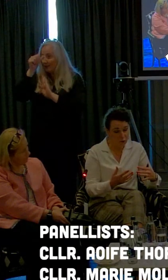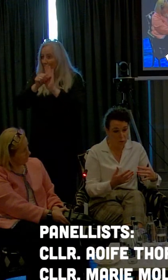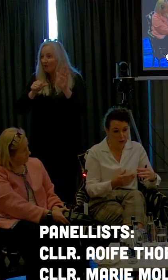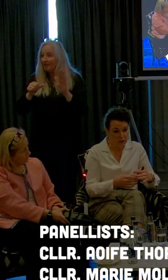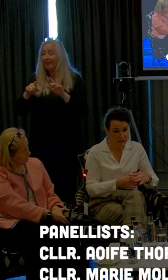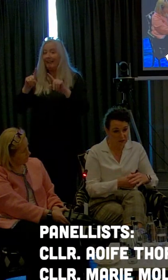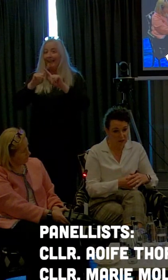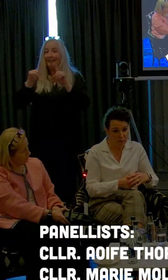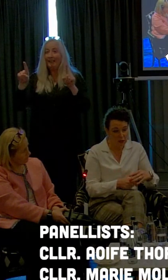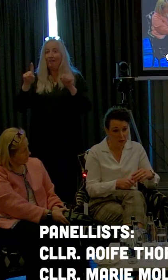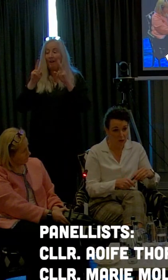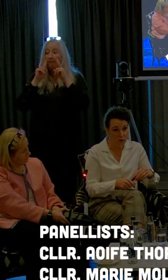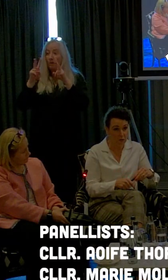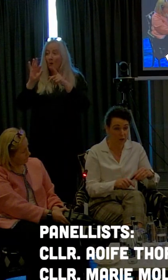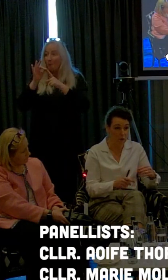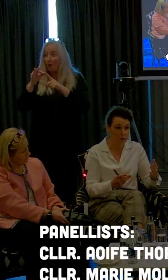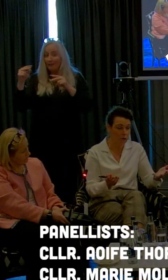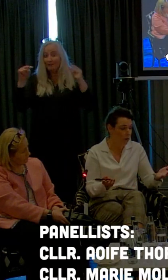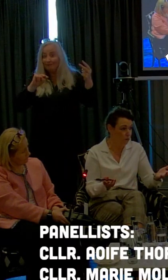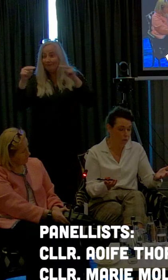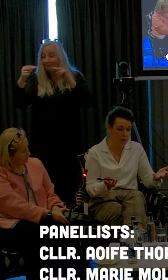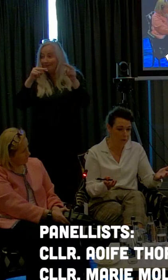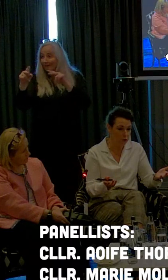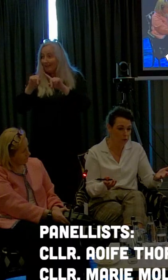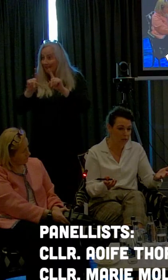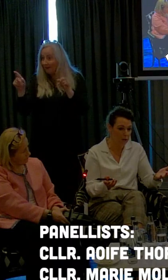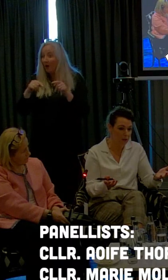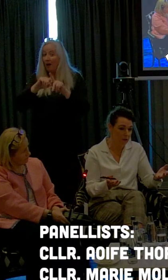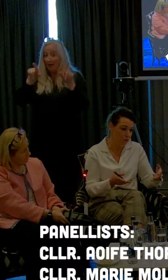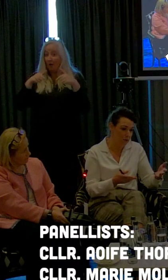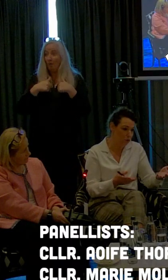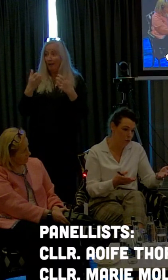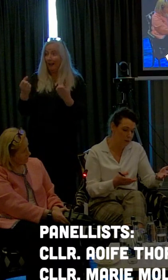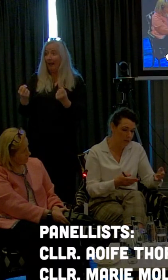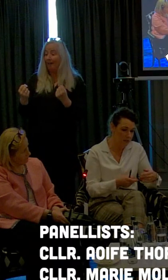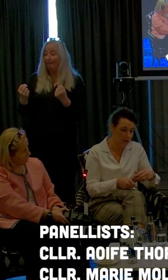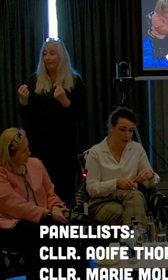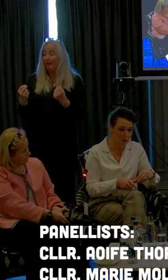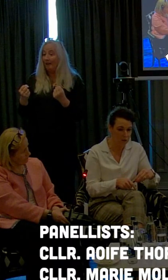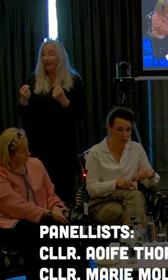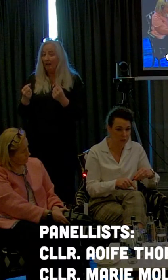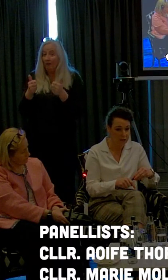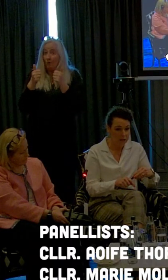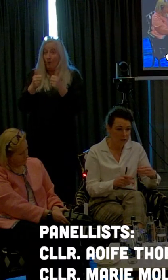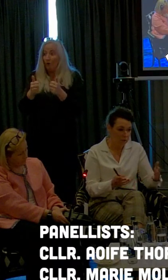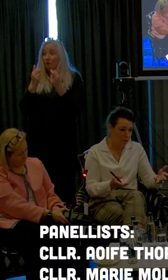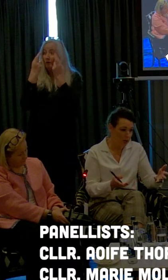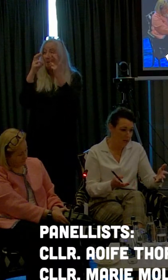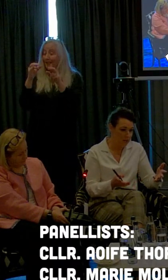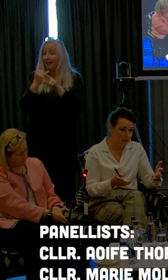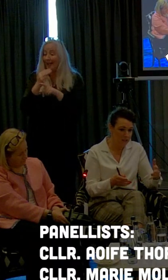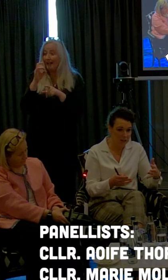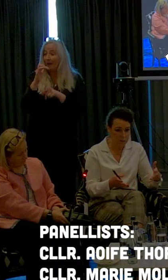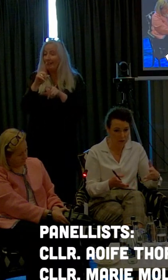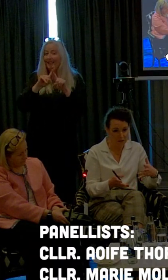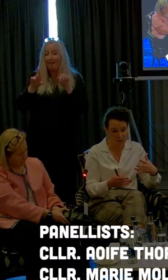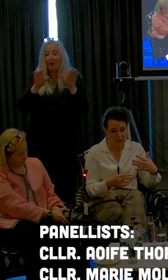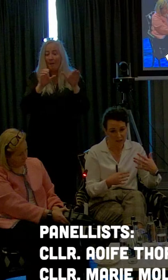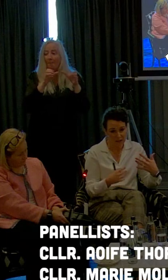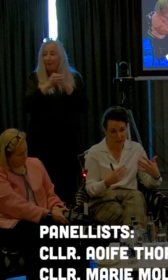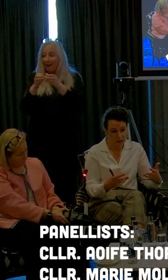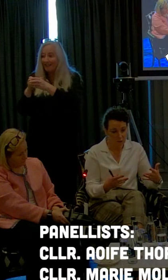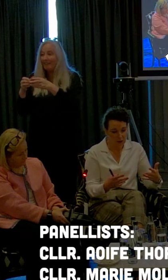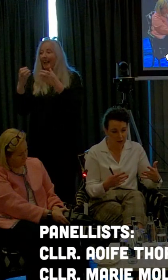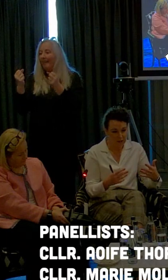different viewpoints. I mean, look, we've a good, there's good debate in the council. Different parties,